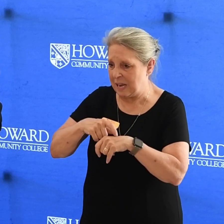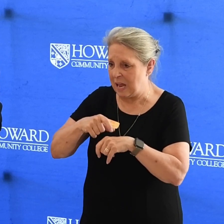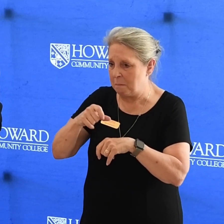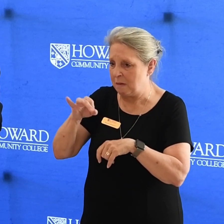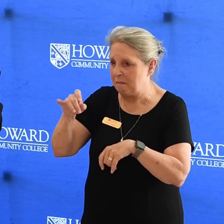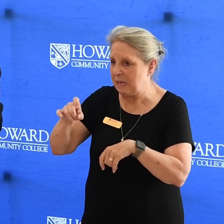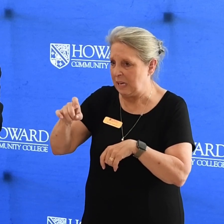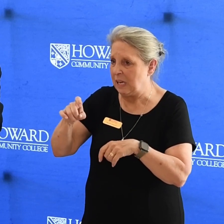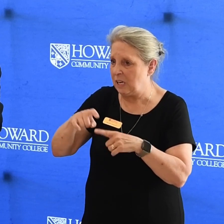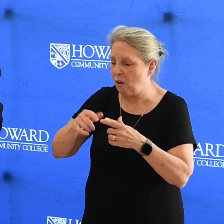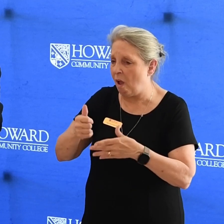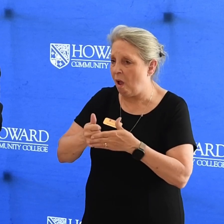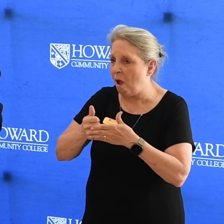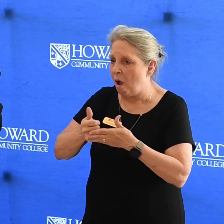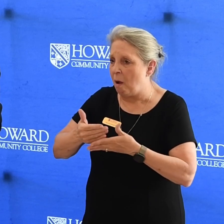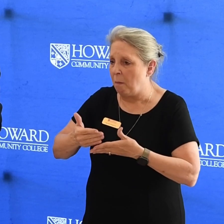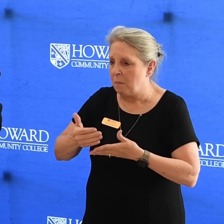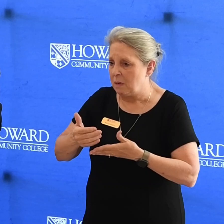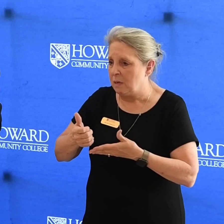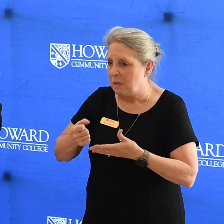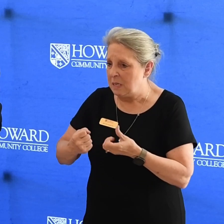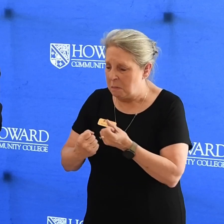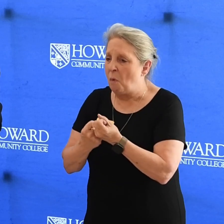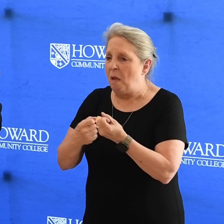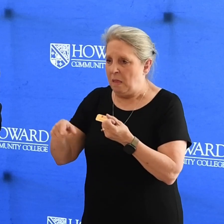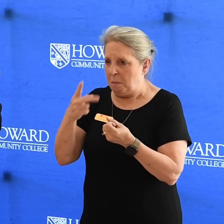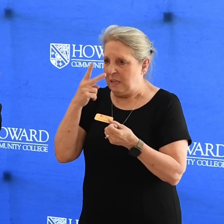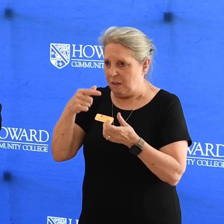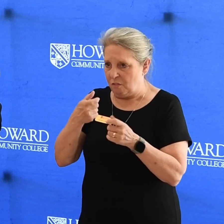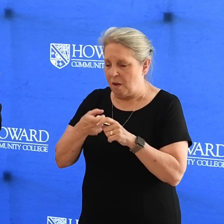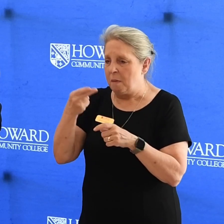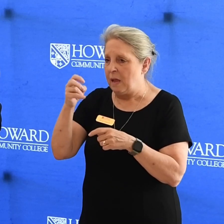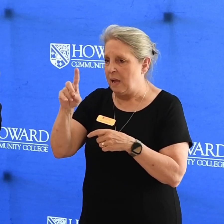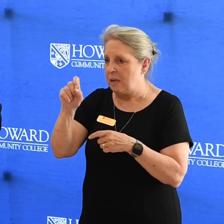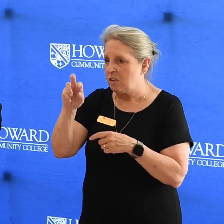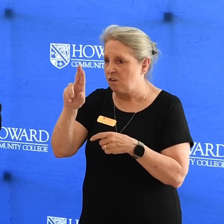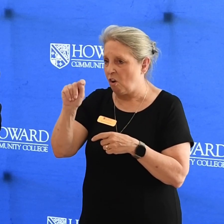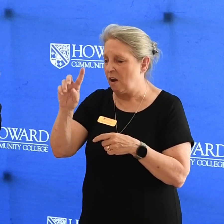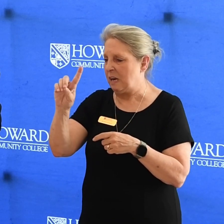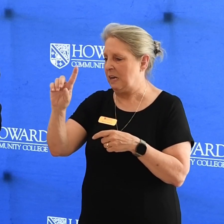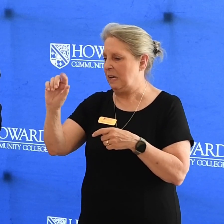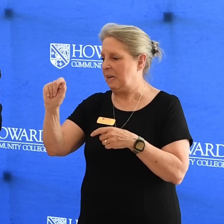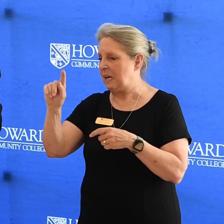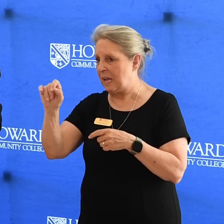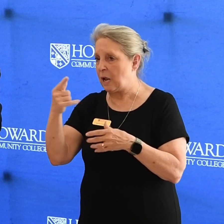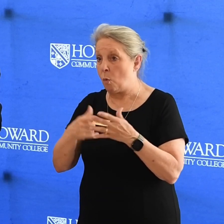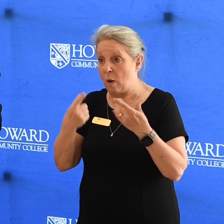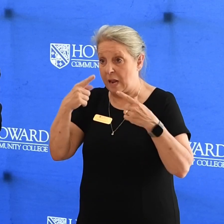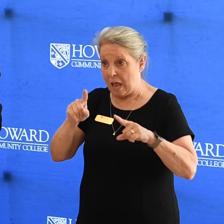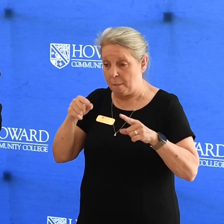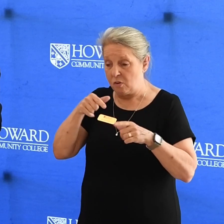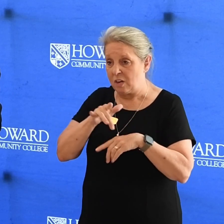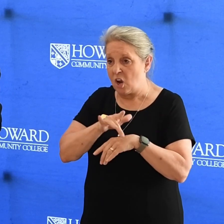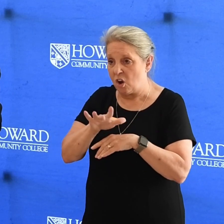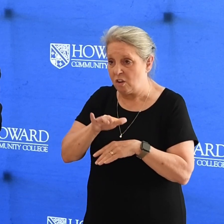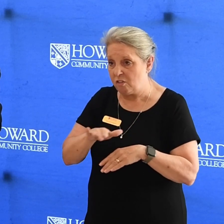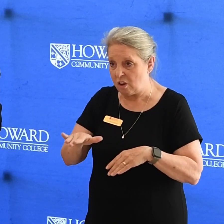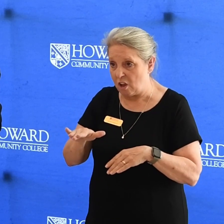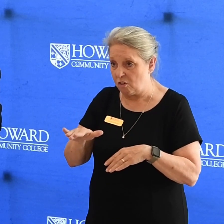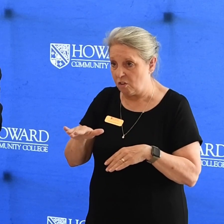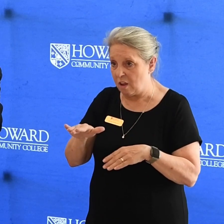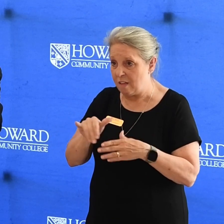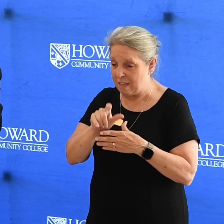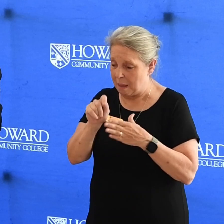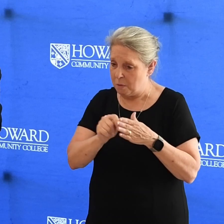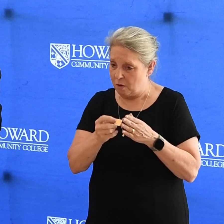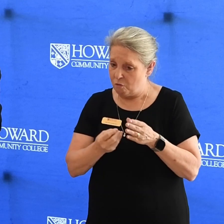be able to help elevate them, because we know, and we've seen this from the Head Start data as well, that what happens during early childhood, that